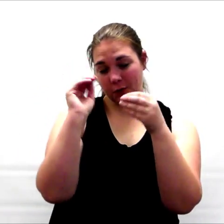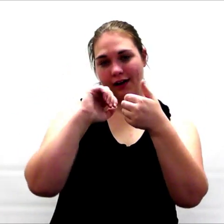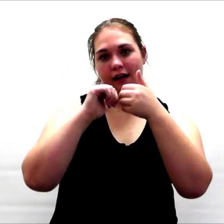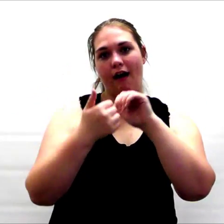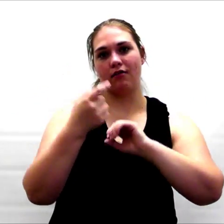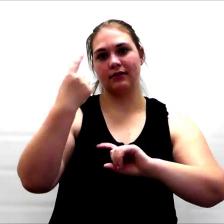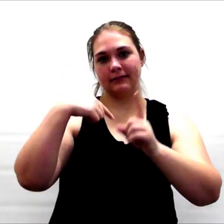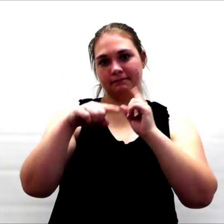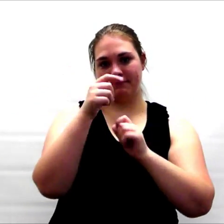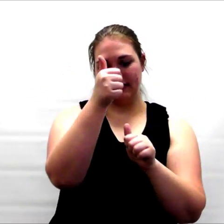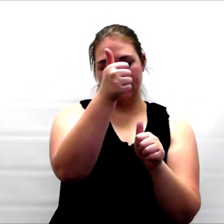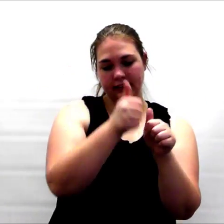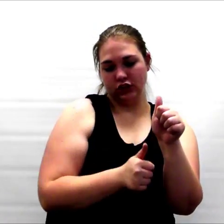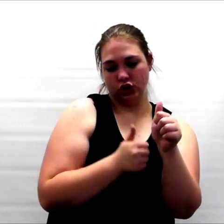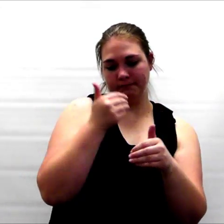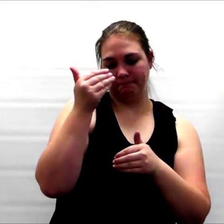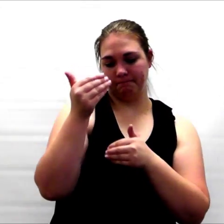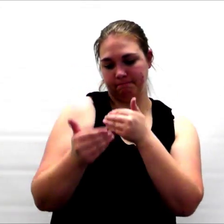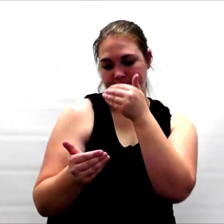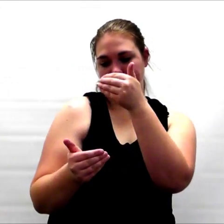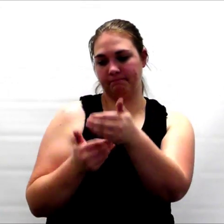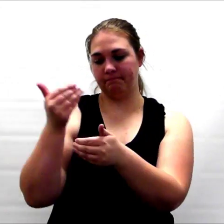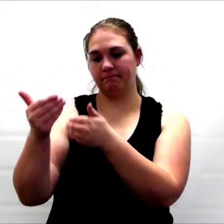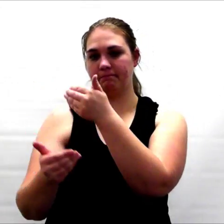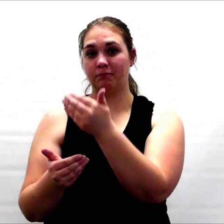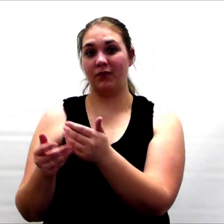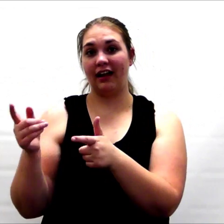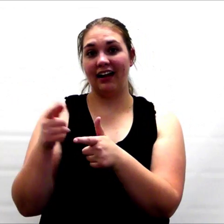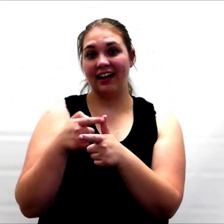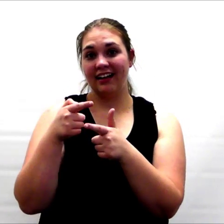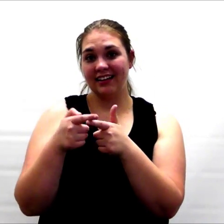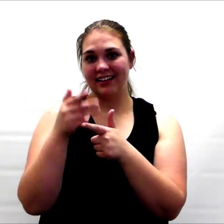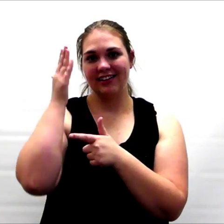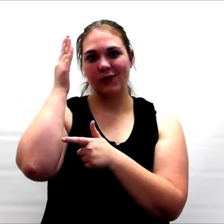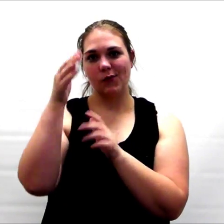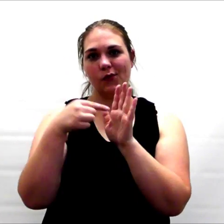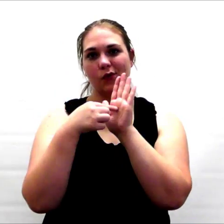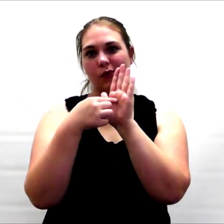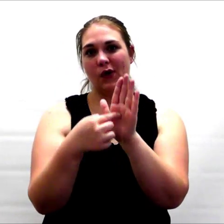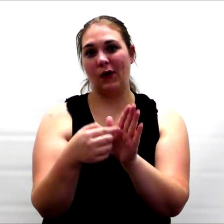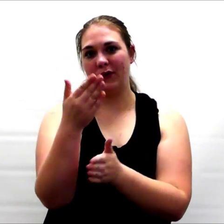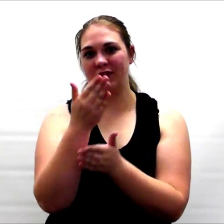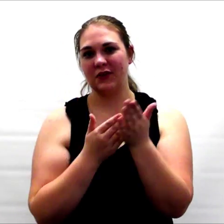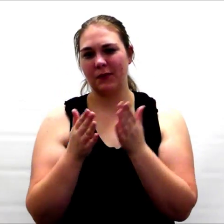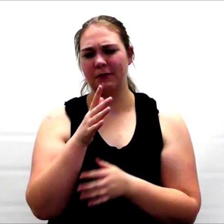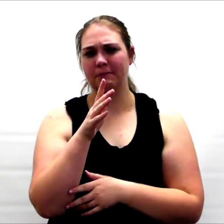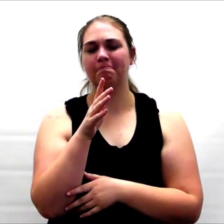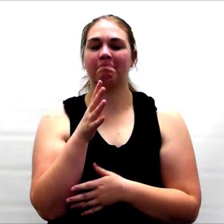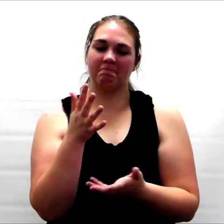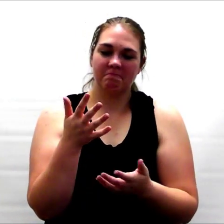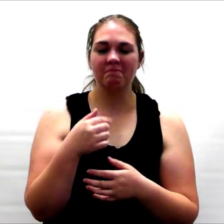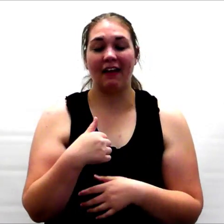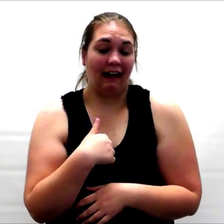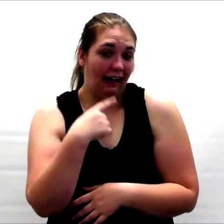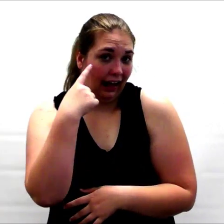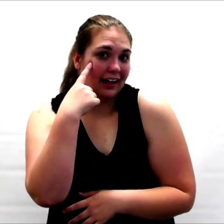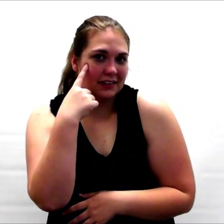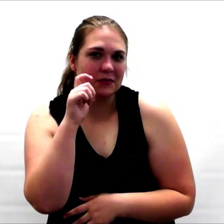today I'm going to teach you how to sign each step in the process, and then I'm going to show you something that, I think